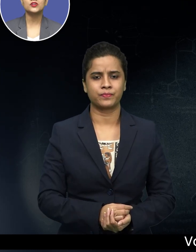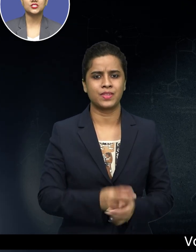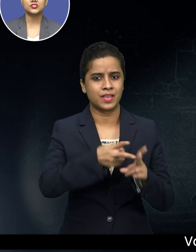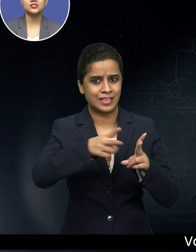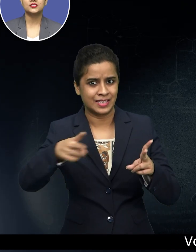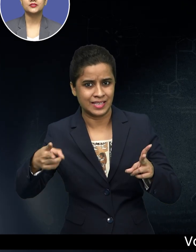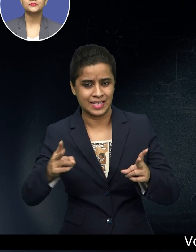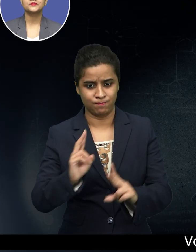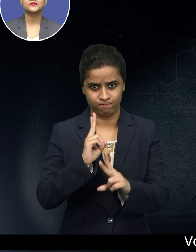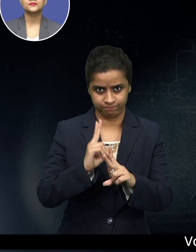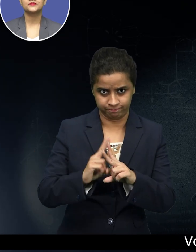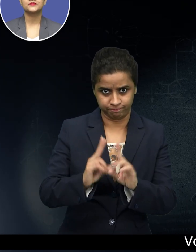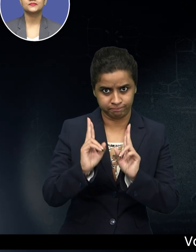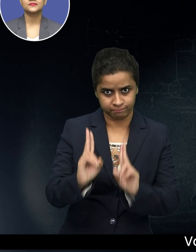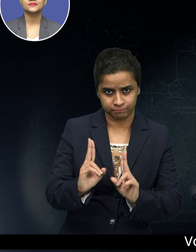variable resistance,